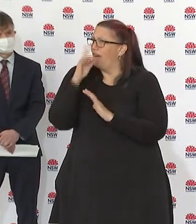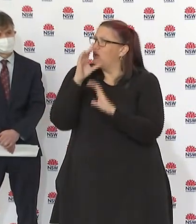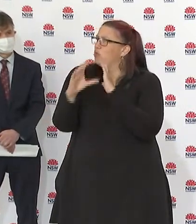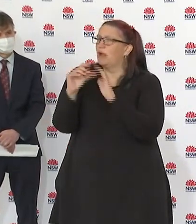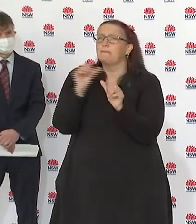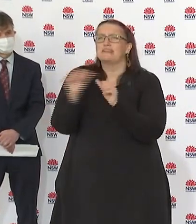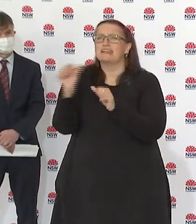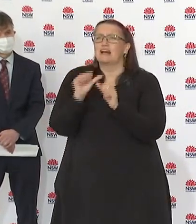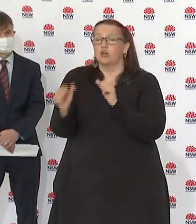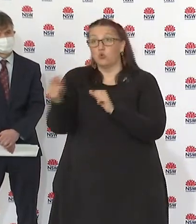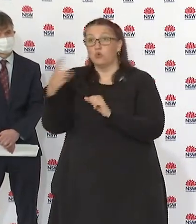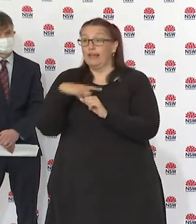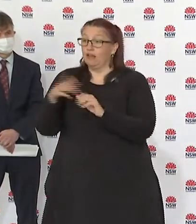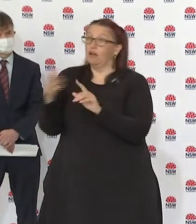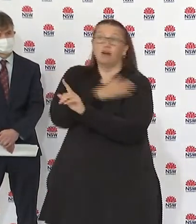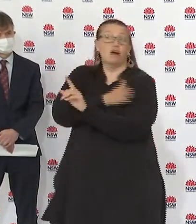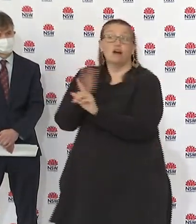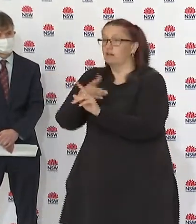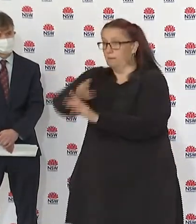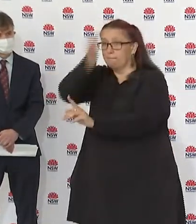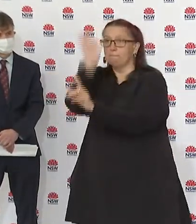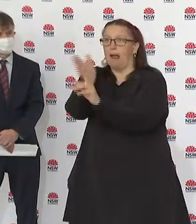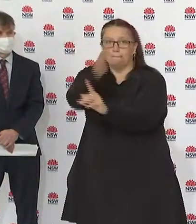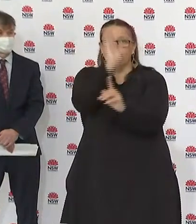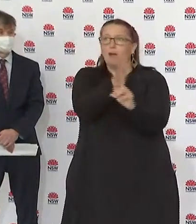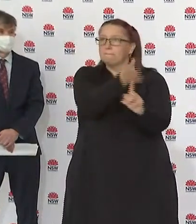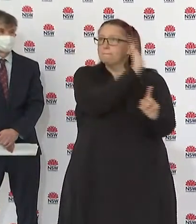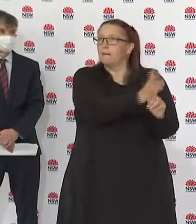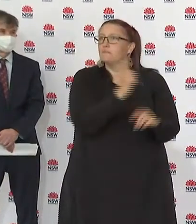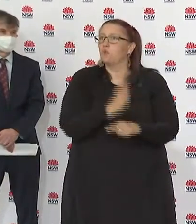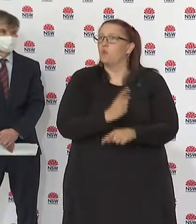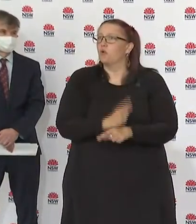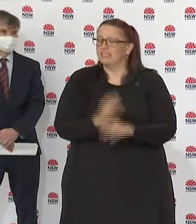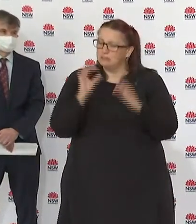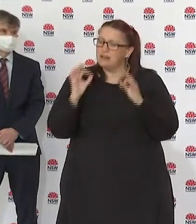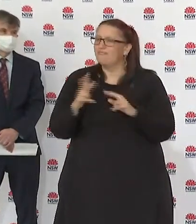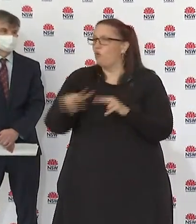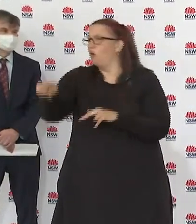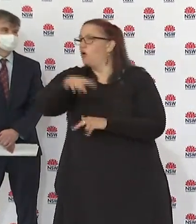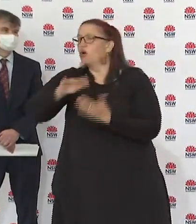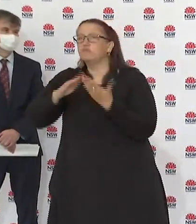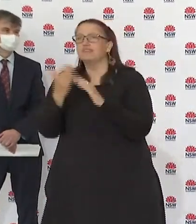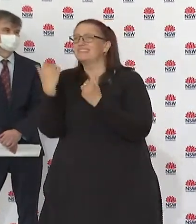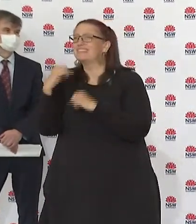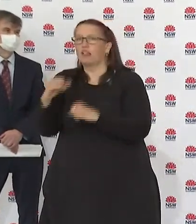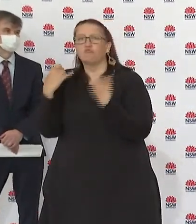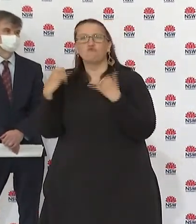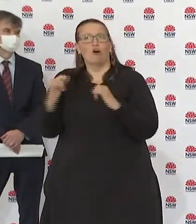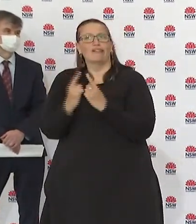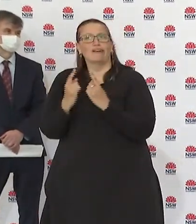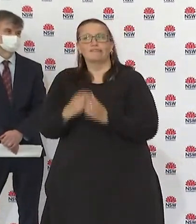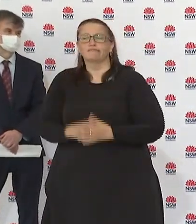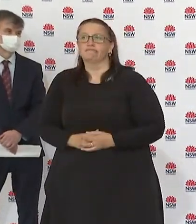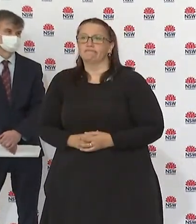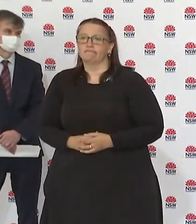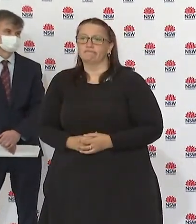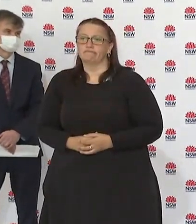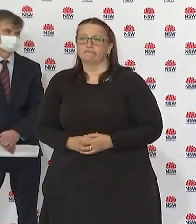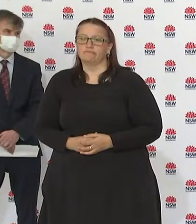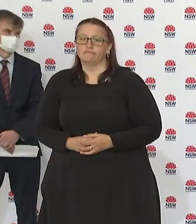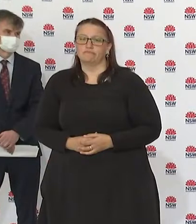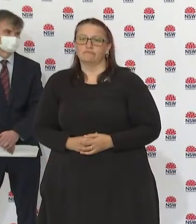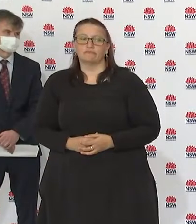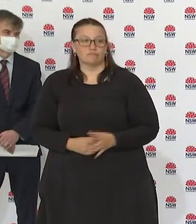with people more directly in communities that are doing the wrong thing? Well, obviously we have great community